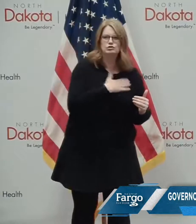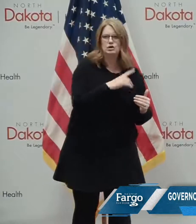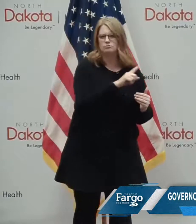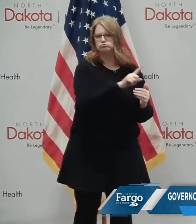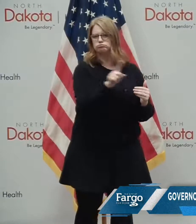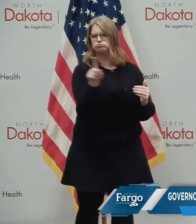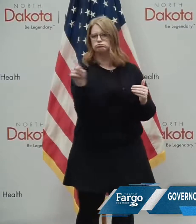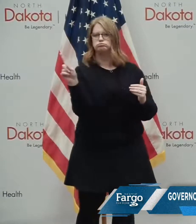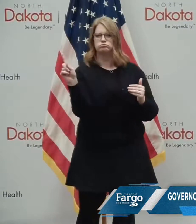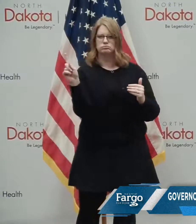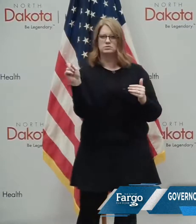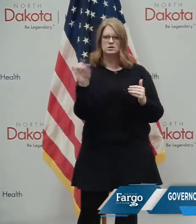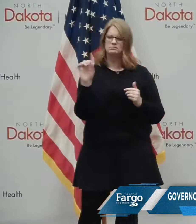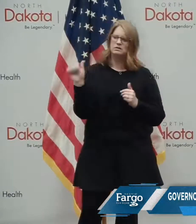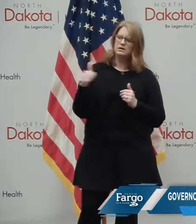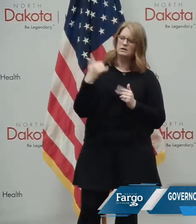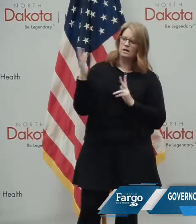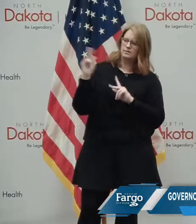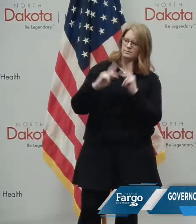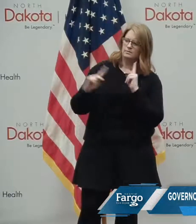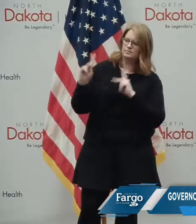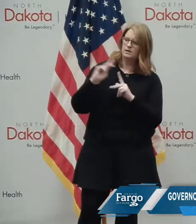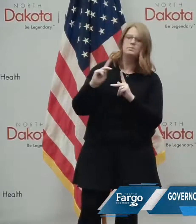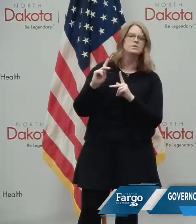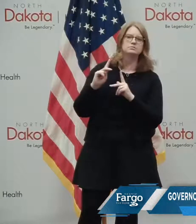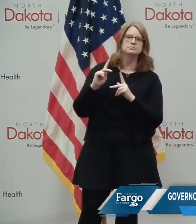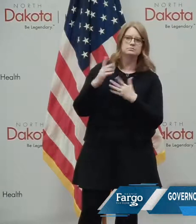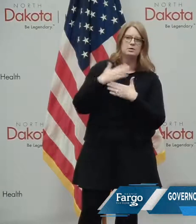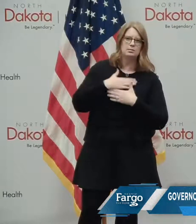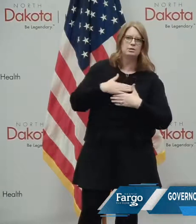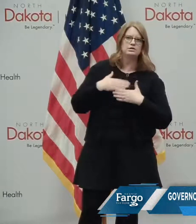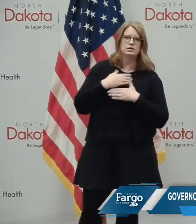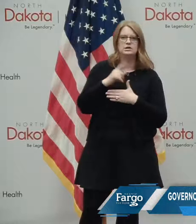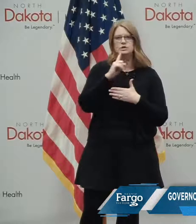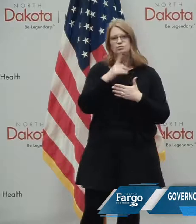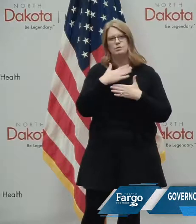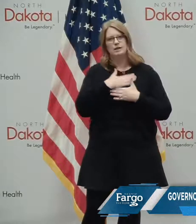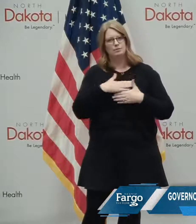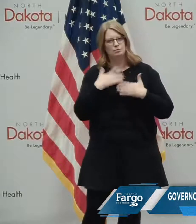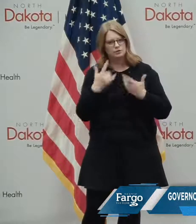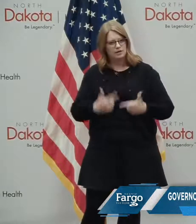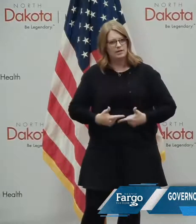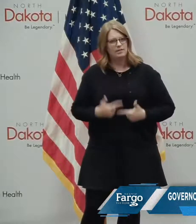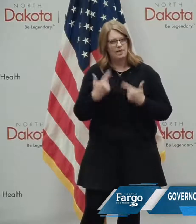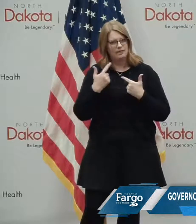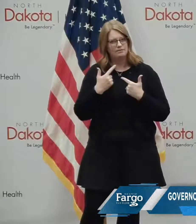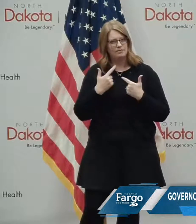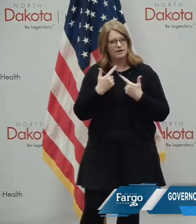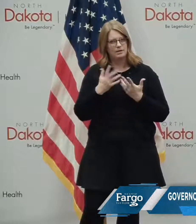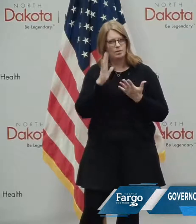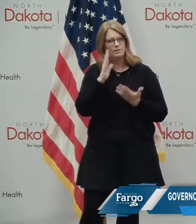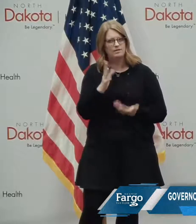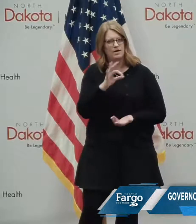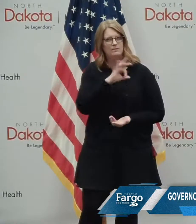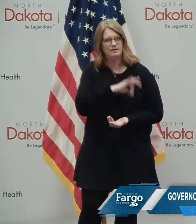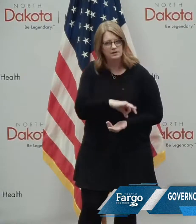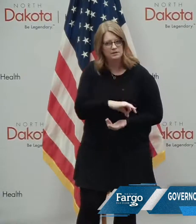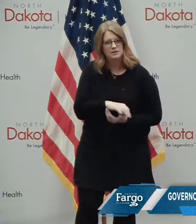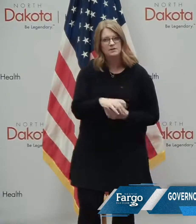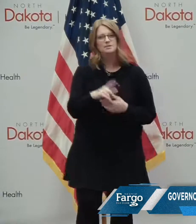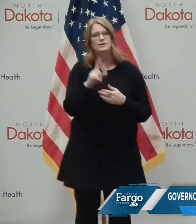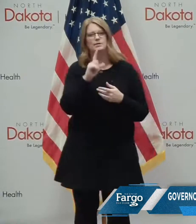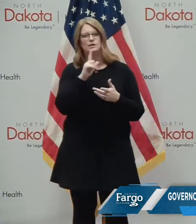soon find many others around you too. Truly appreciate life, and you'll find that you have more of it." And I think this is very fitting with the